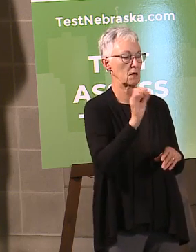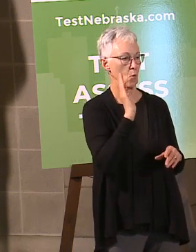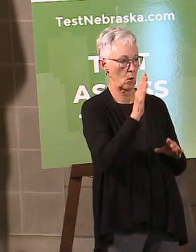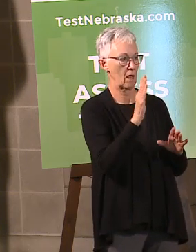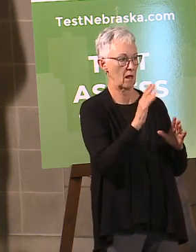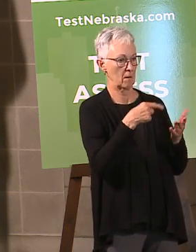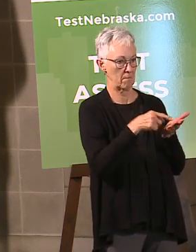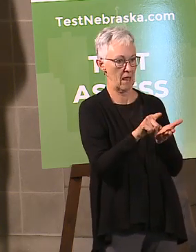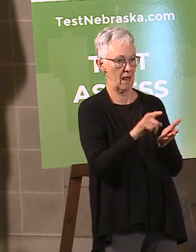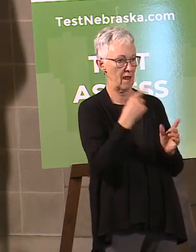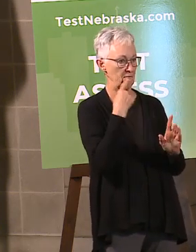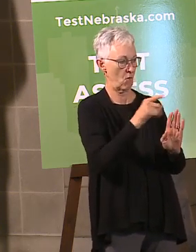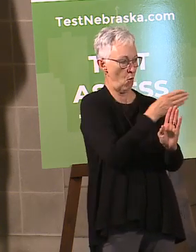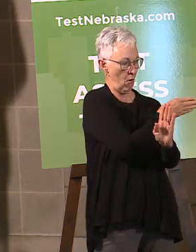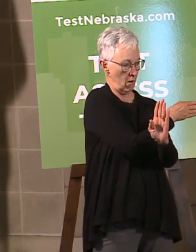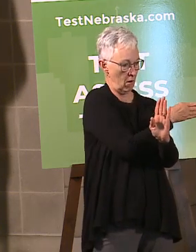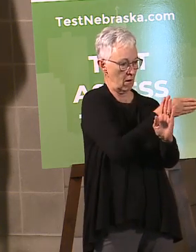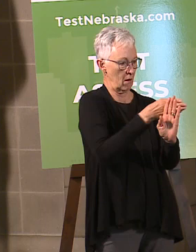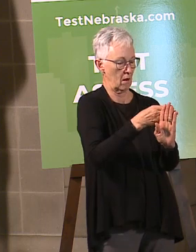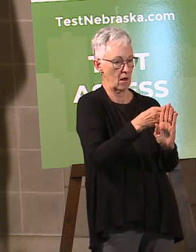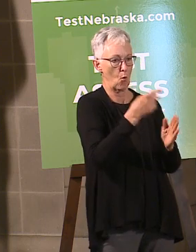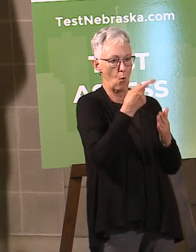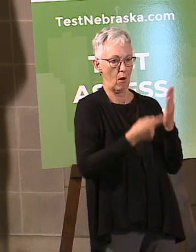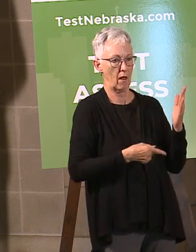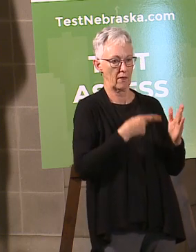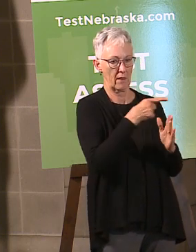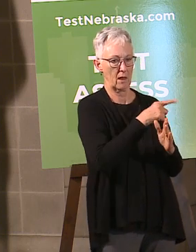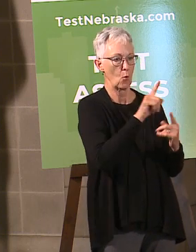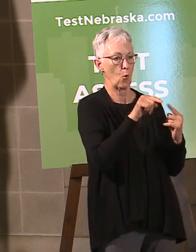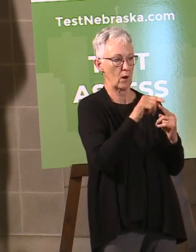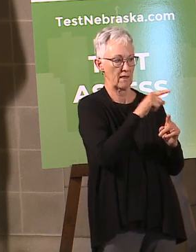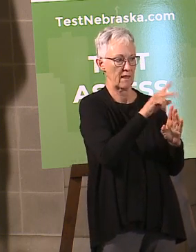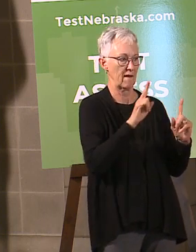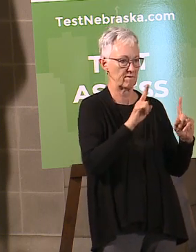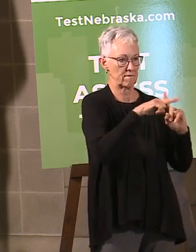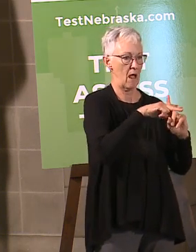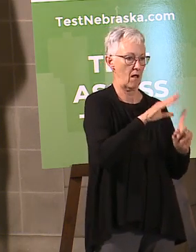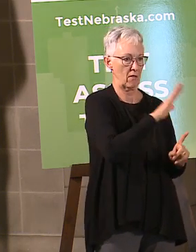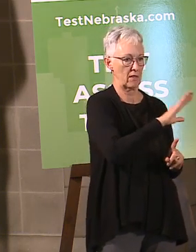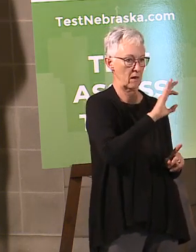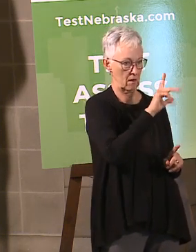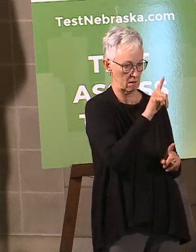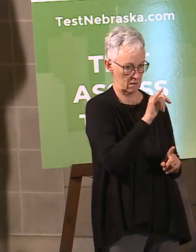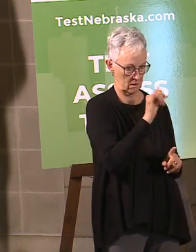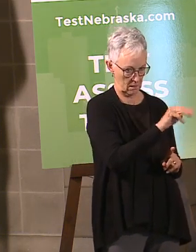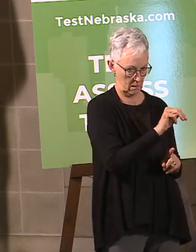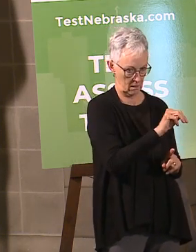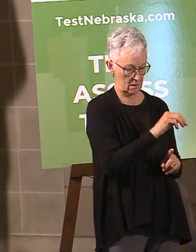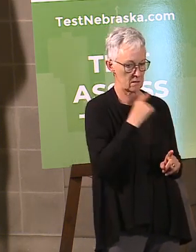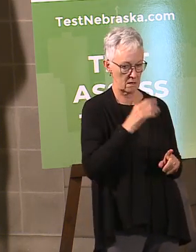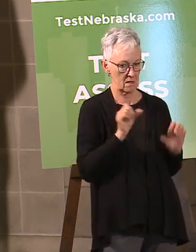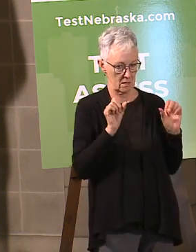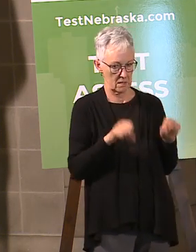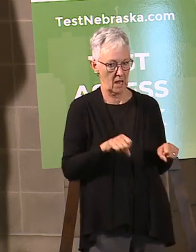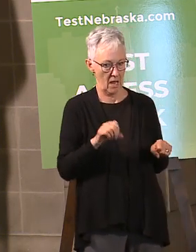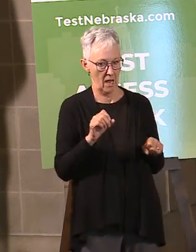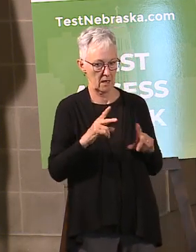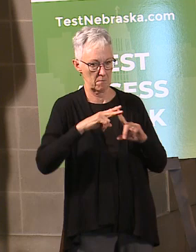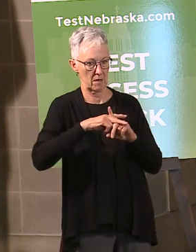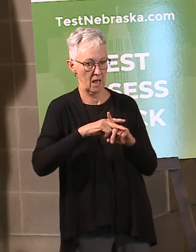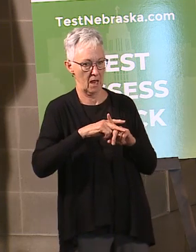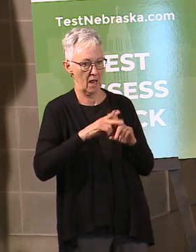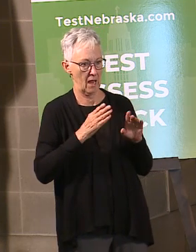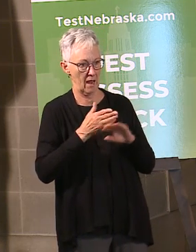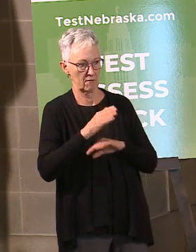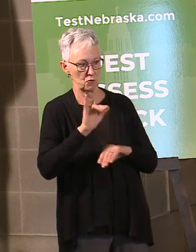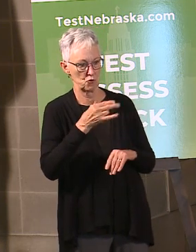technically, under the Federal CARES Act, it can be retroactive to any benefit year ending after July 1st of